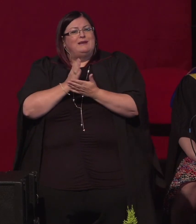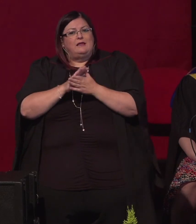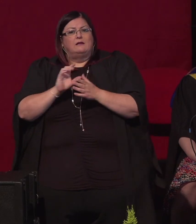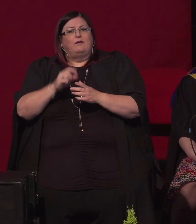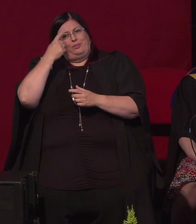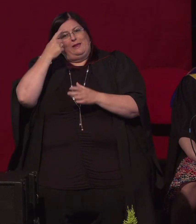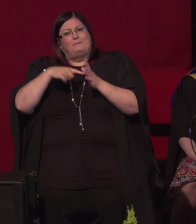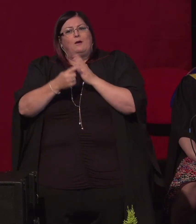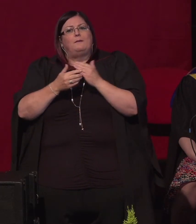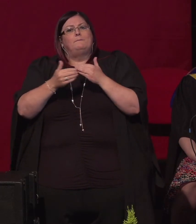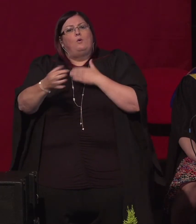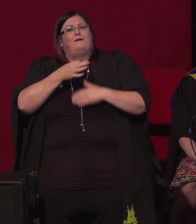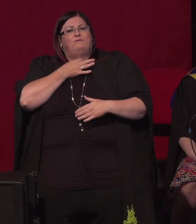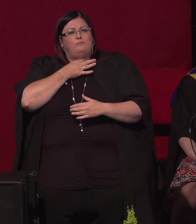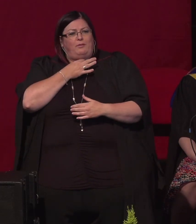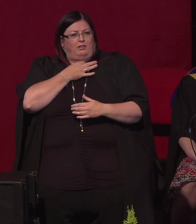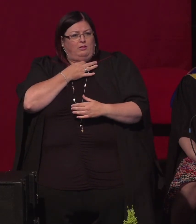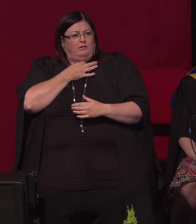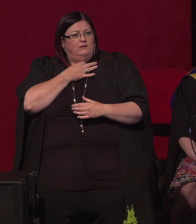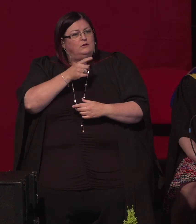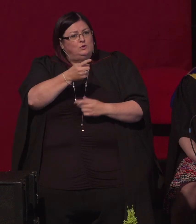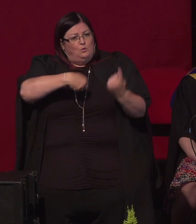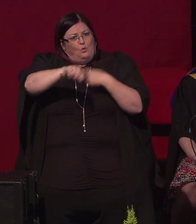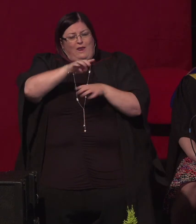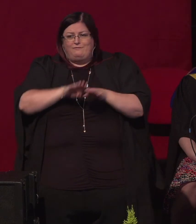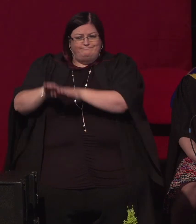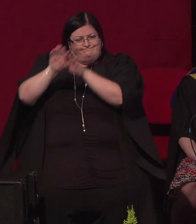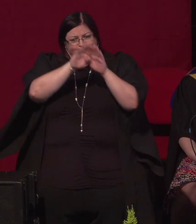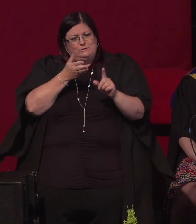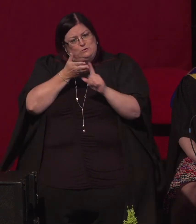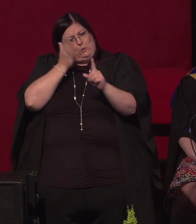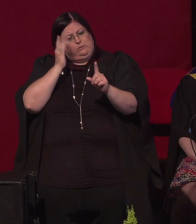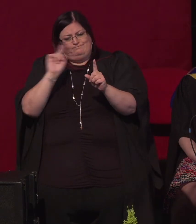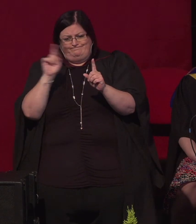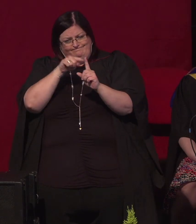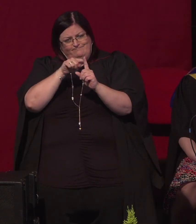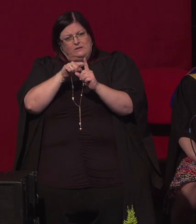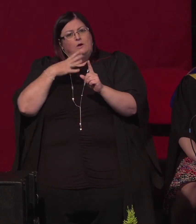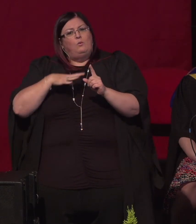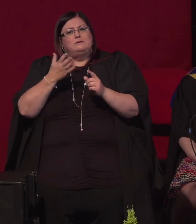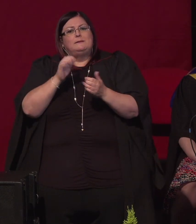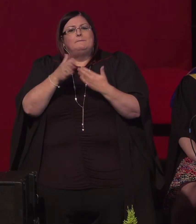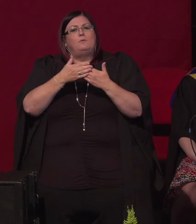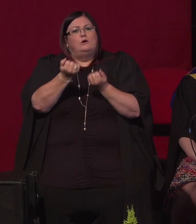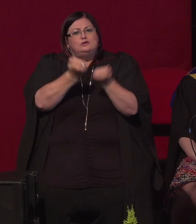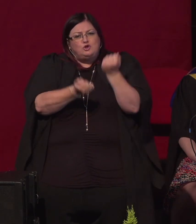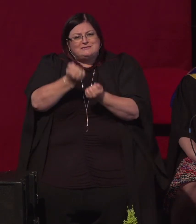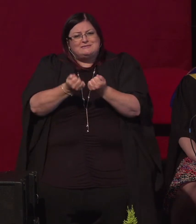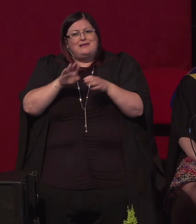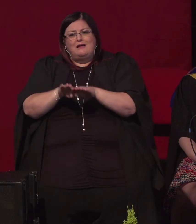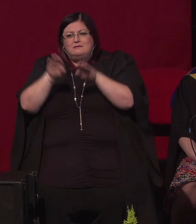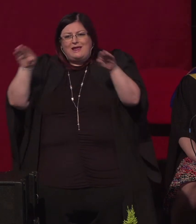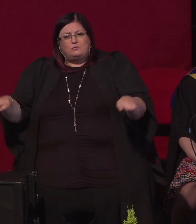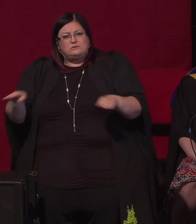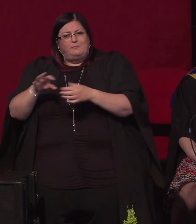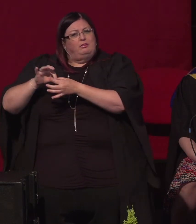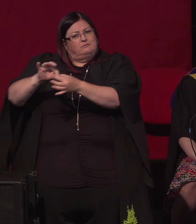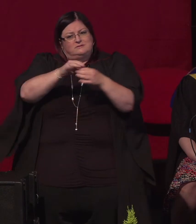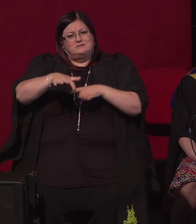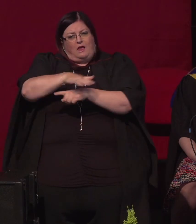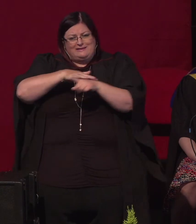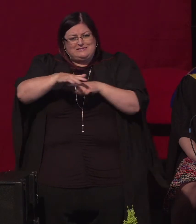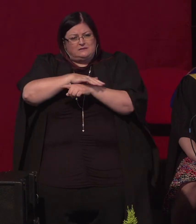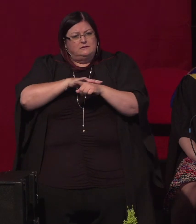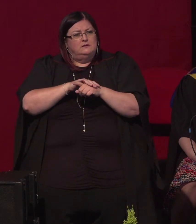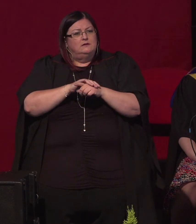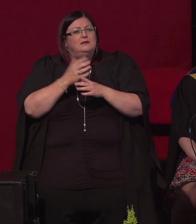vulnerable. You share a common goal: to create a more just and equitable society, whether